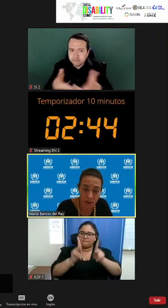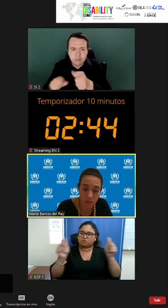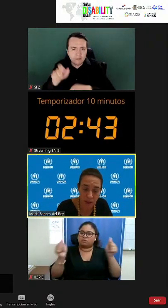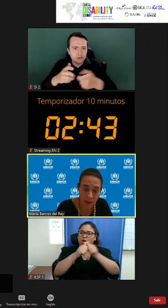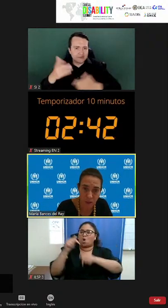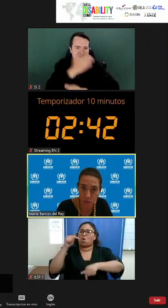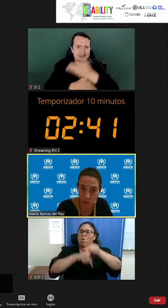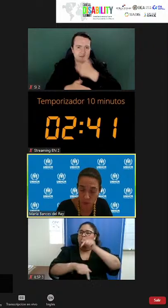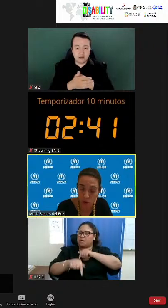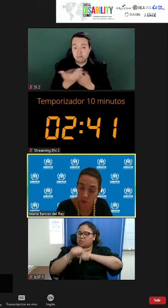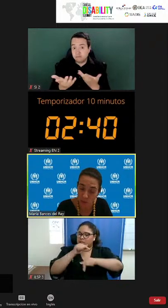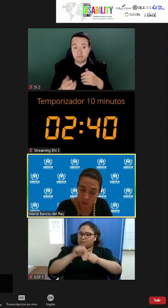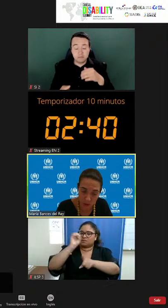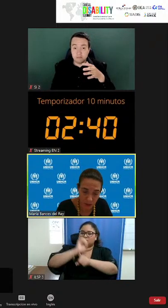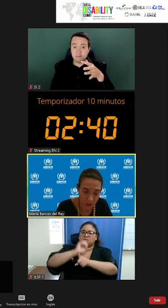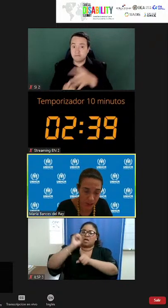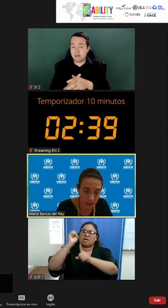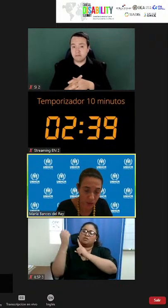is